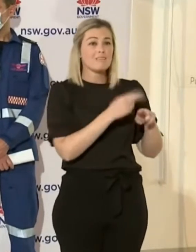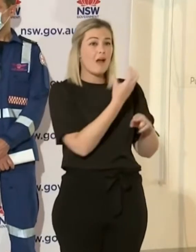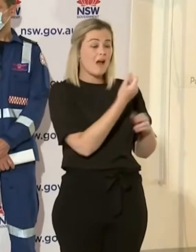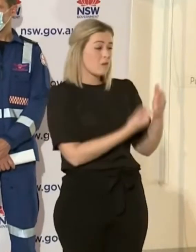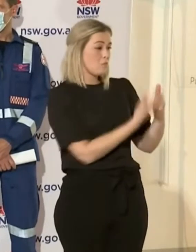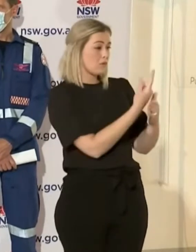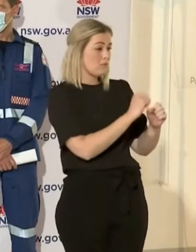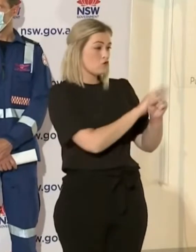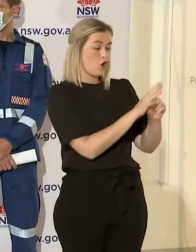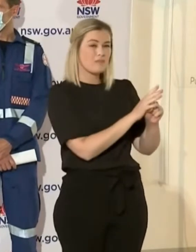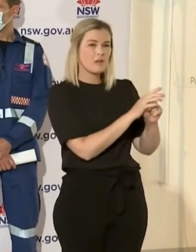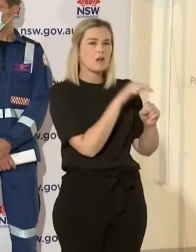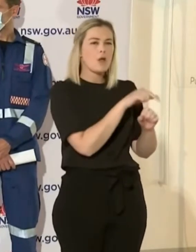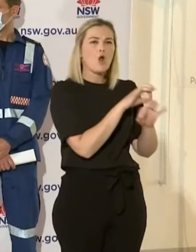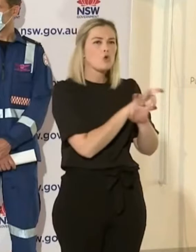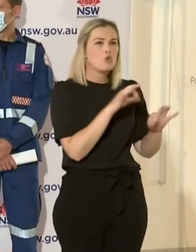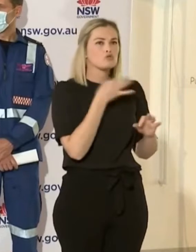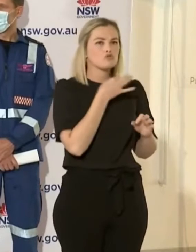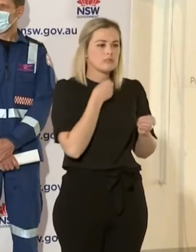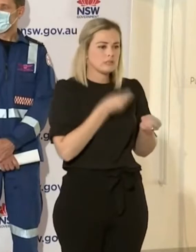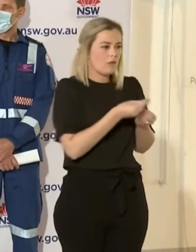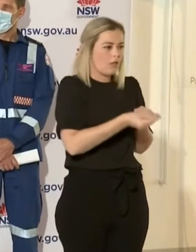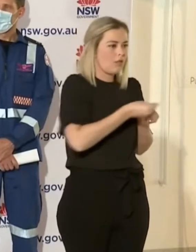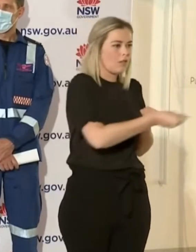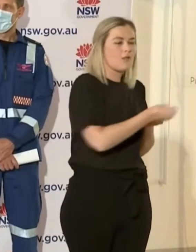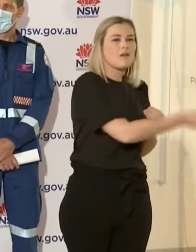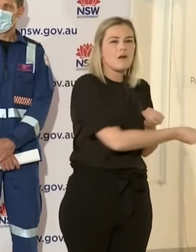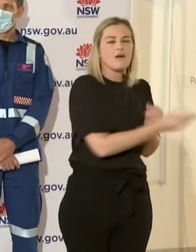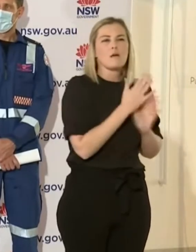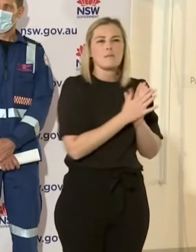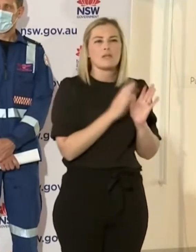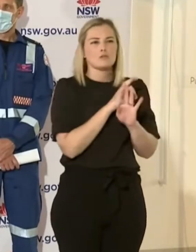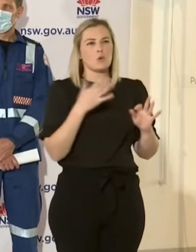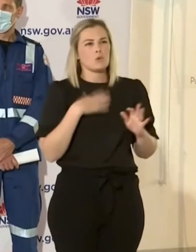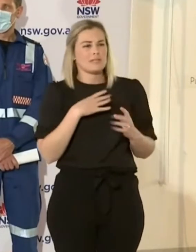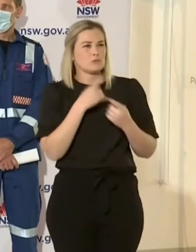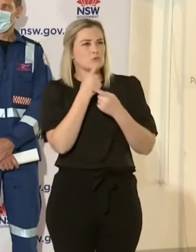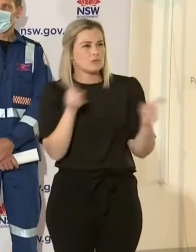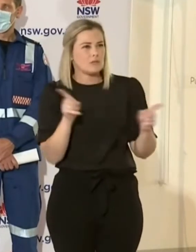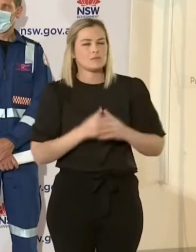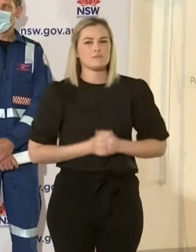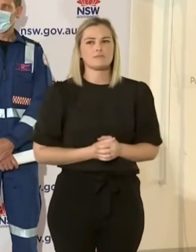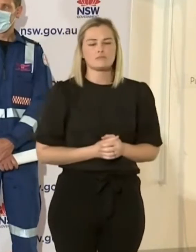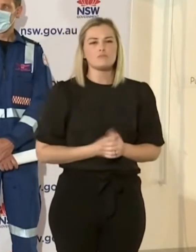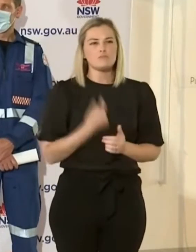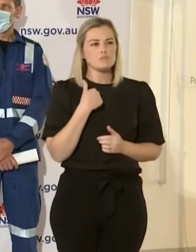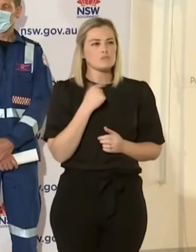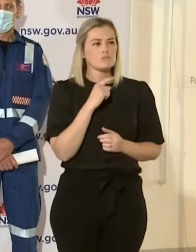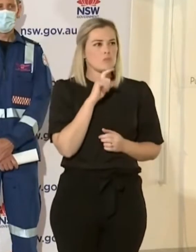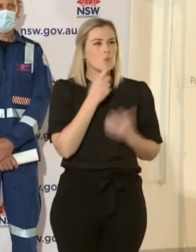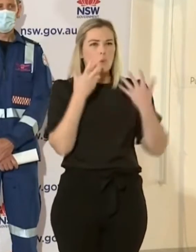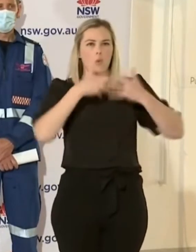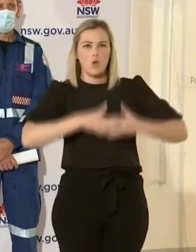make that decision. It's a clinical decision as to who should actually be what particular facility should be called out. But